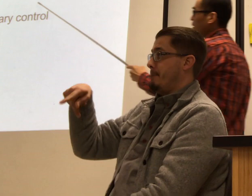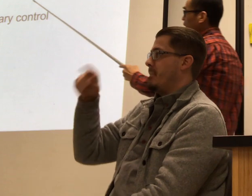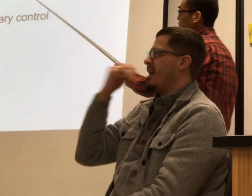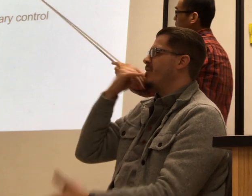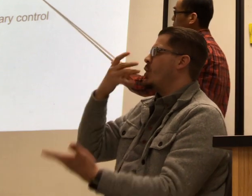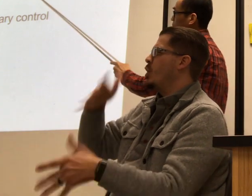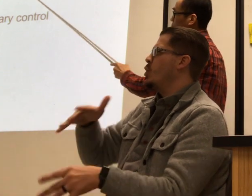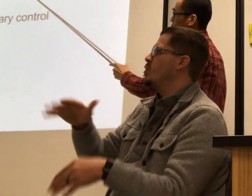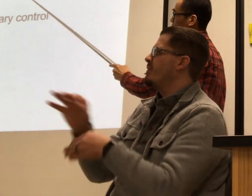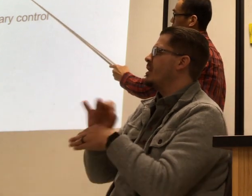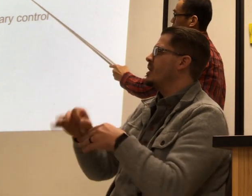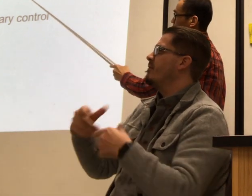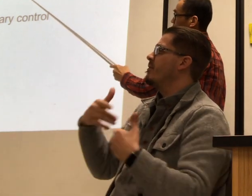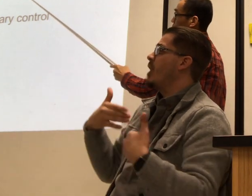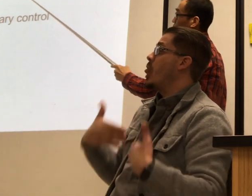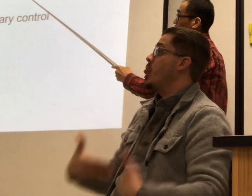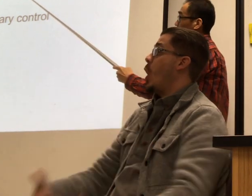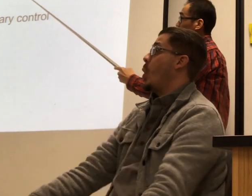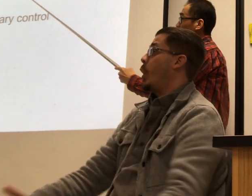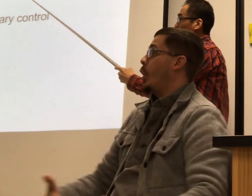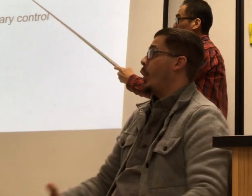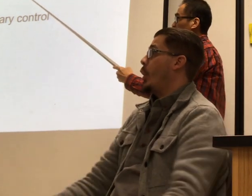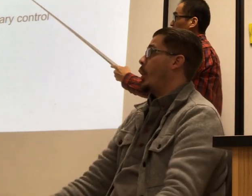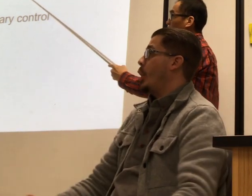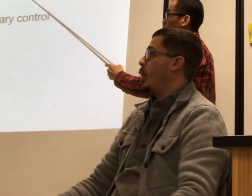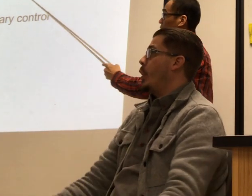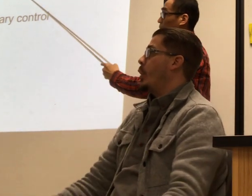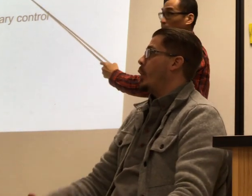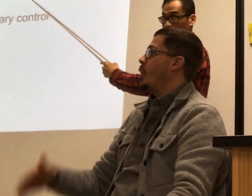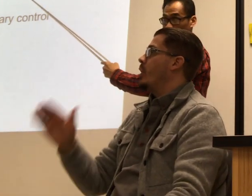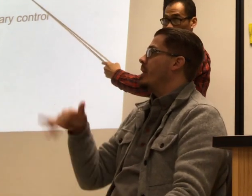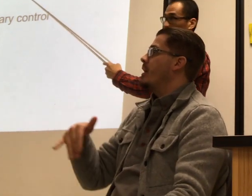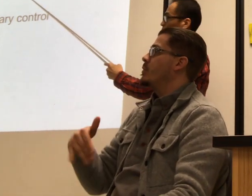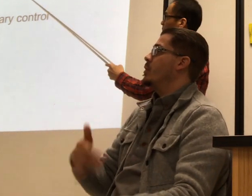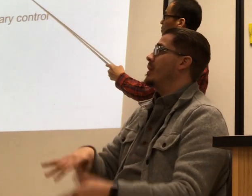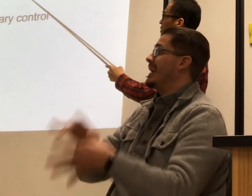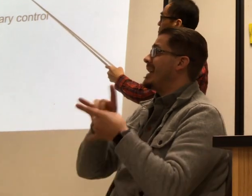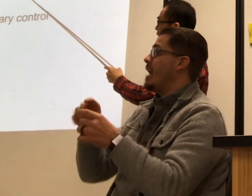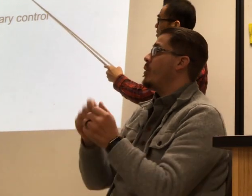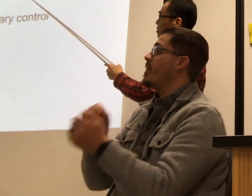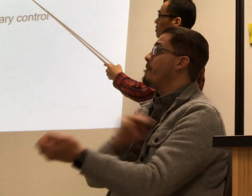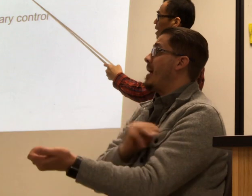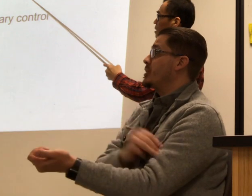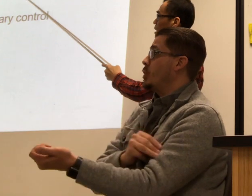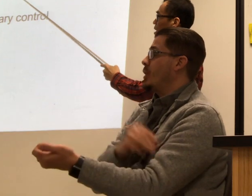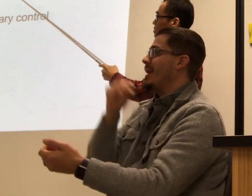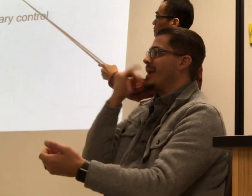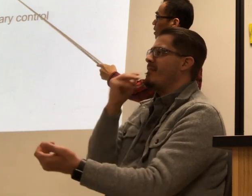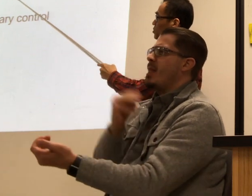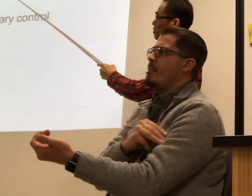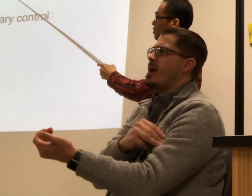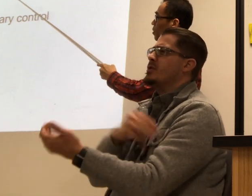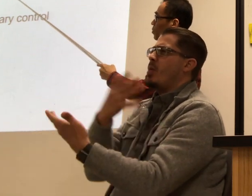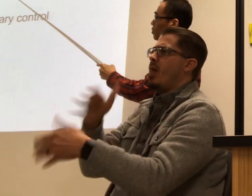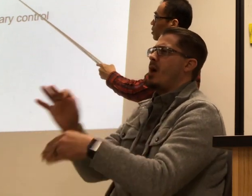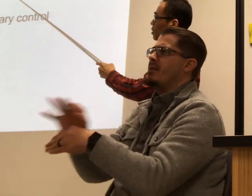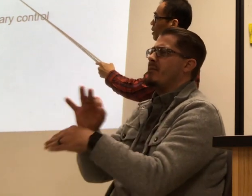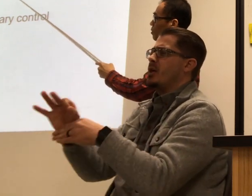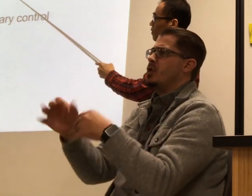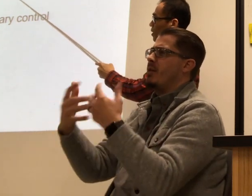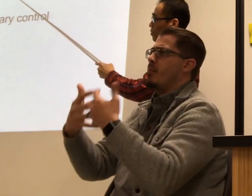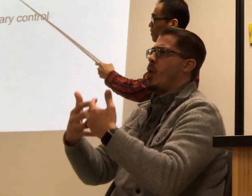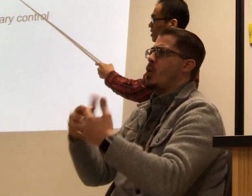function of the lower motor neurons. These are the ones that actually go to the muscle. If the muscle has lost the function of the